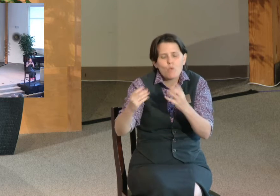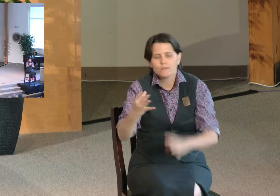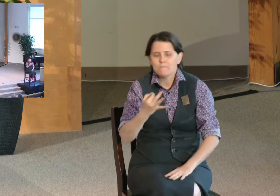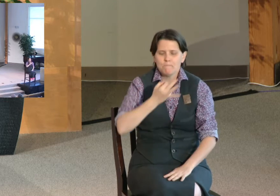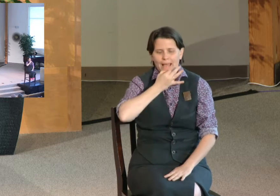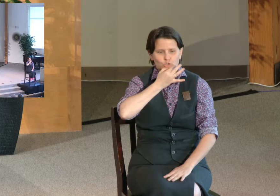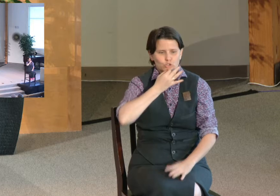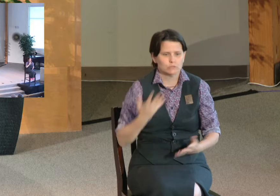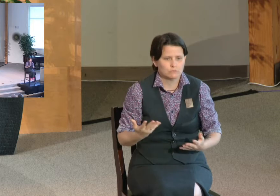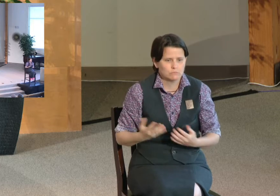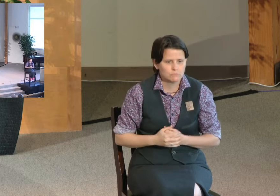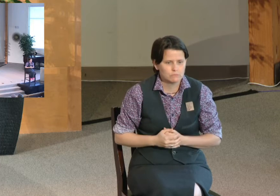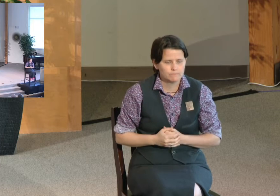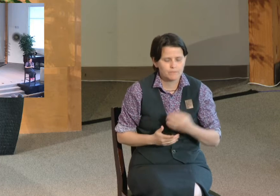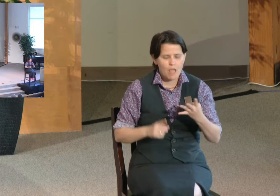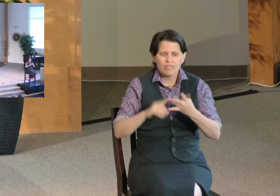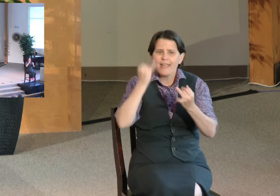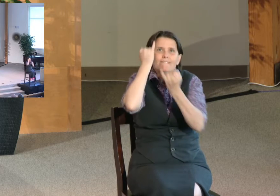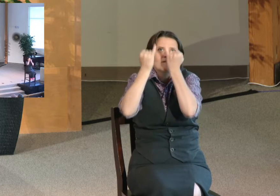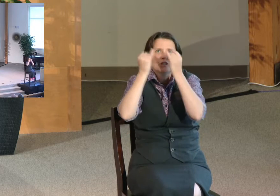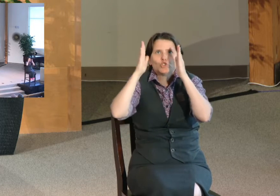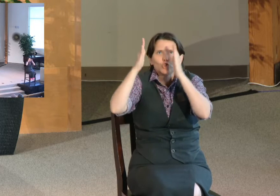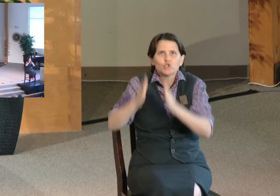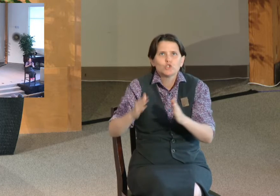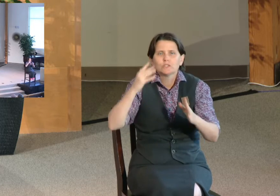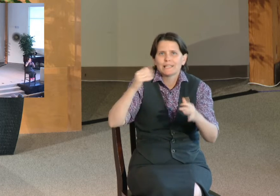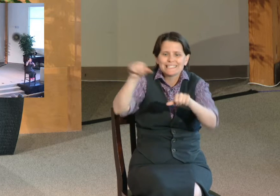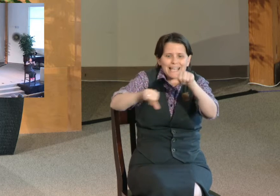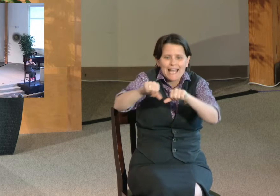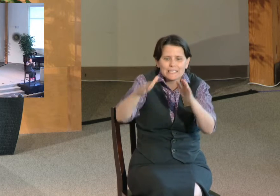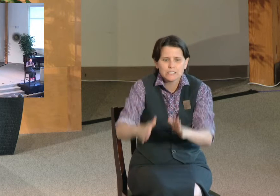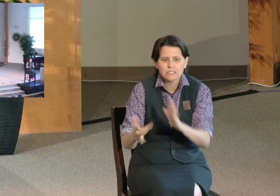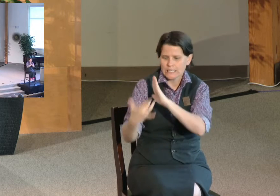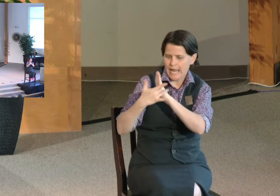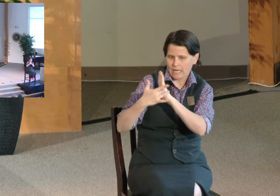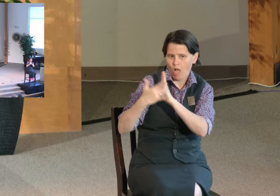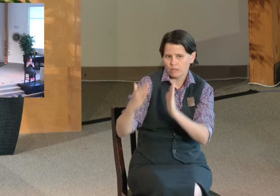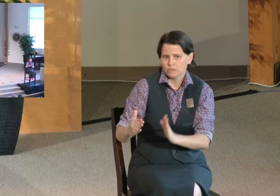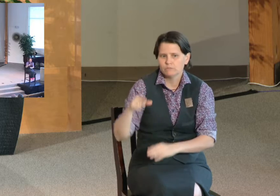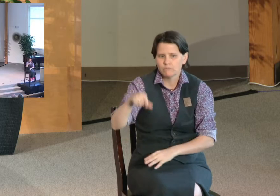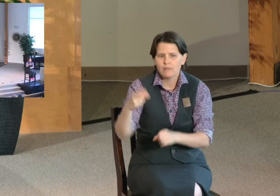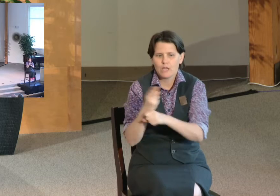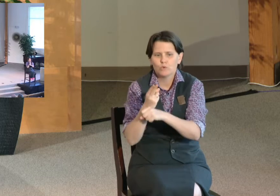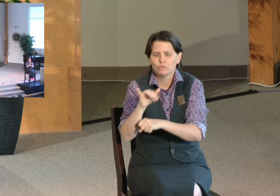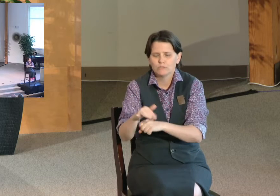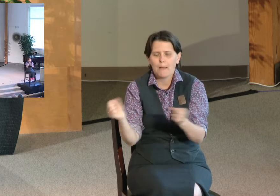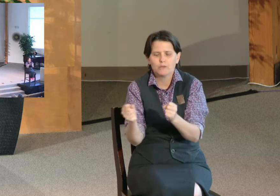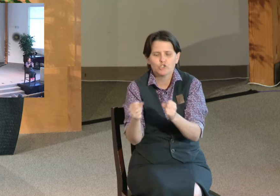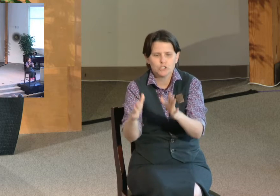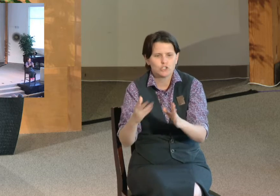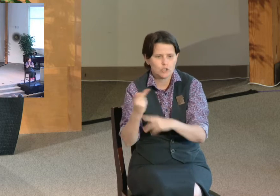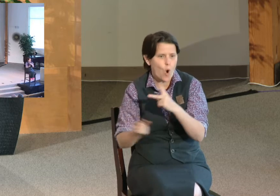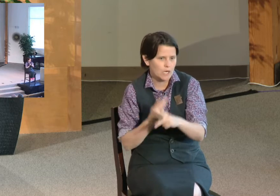the tech wizards are using the magician archetype. And this archetype tends to be introspective. They tend to be a little bit